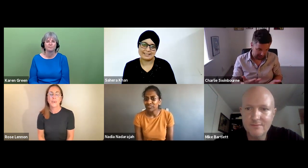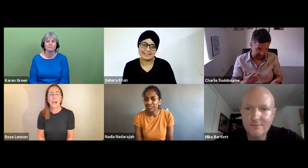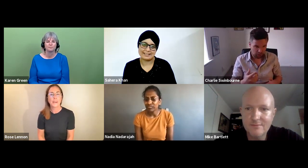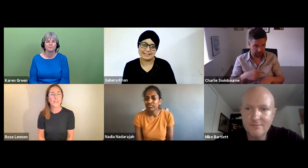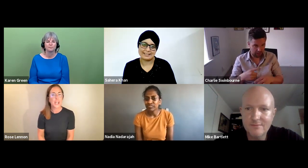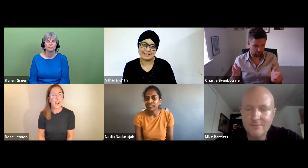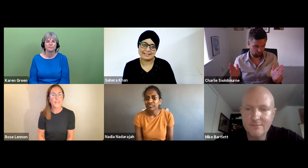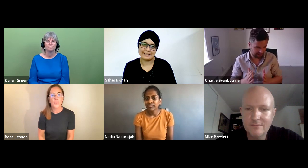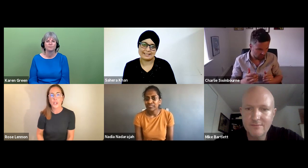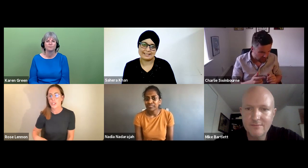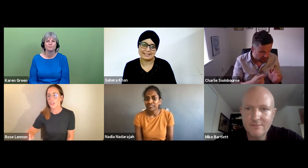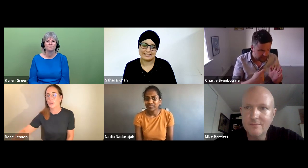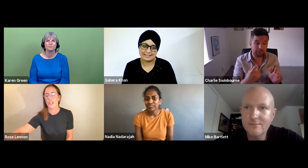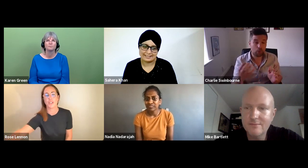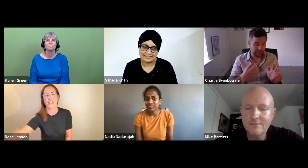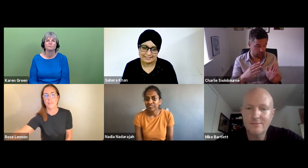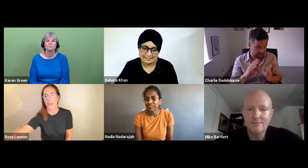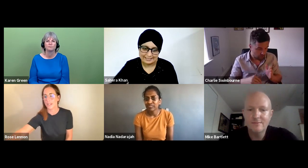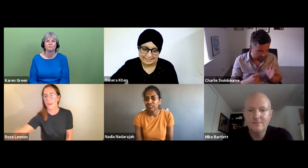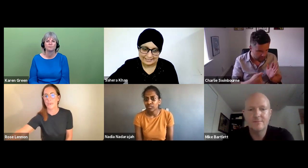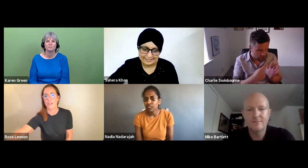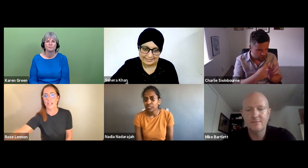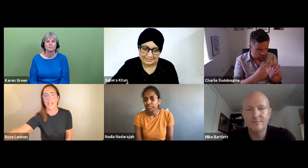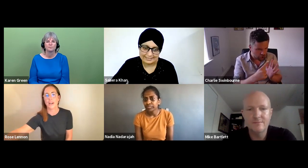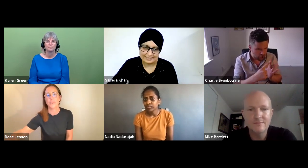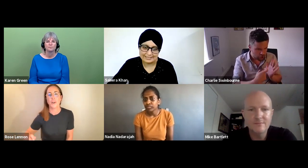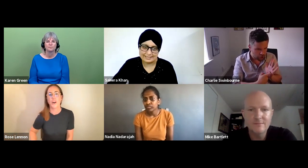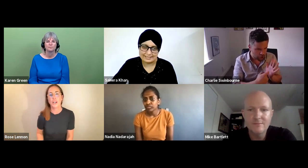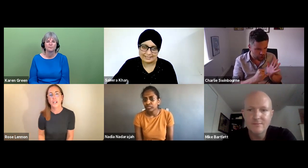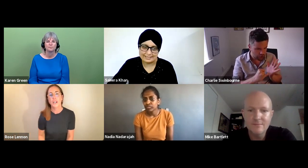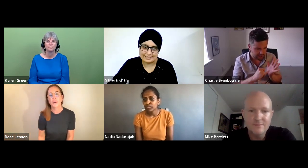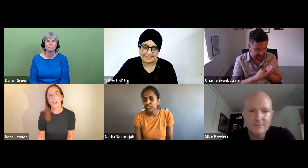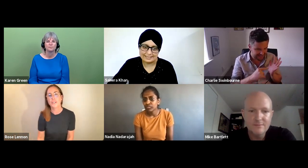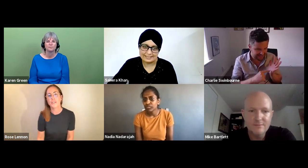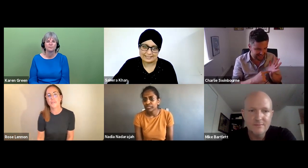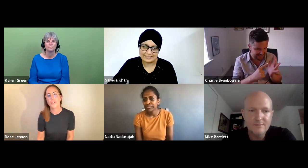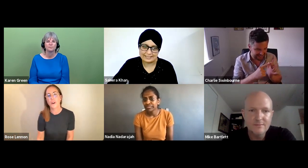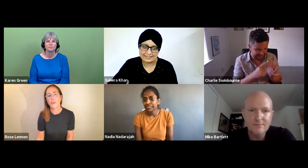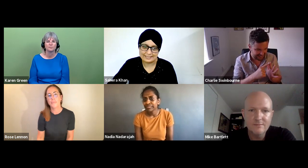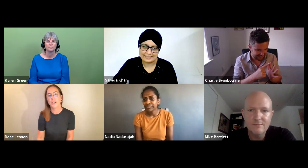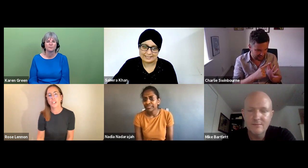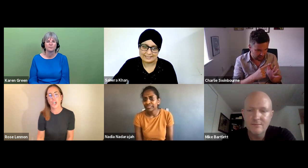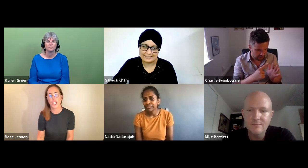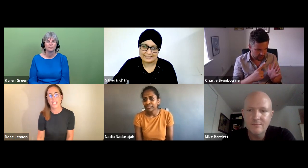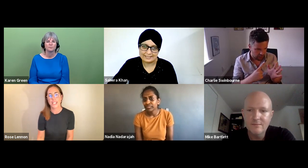I think we've got time for one or two questions, but time is running out. We've got a question from